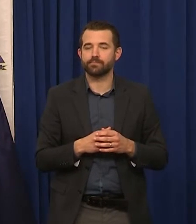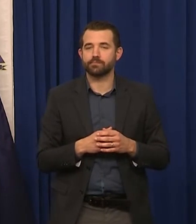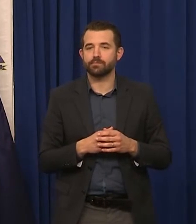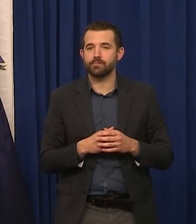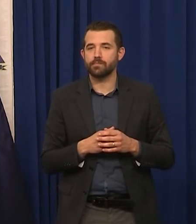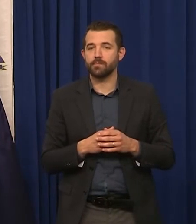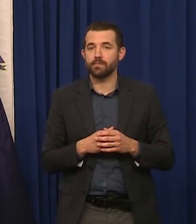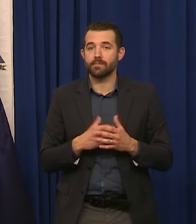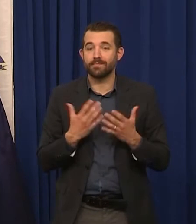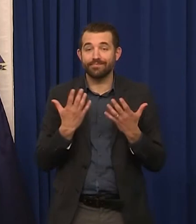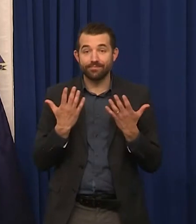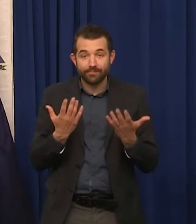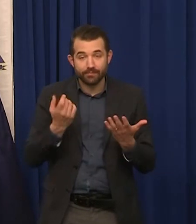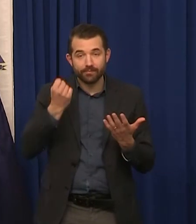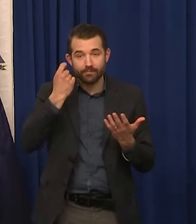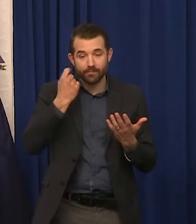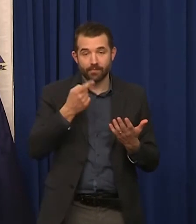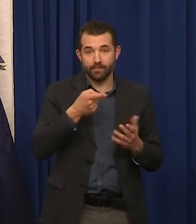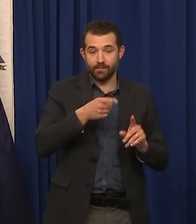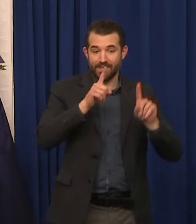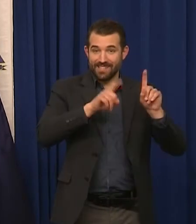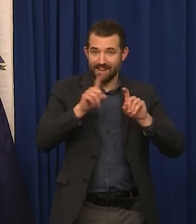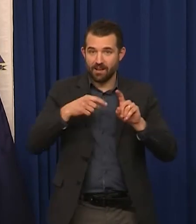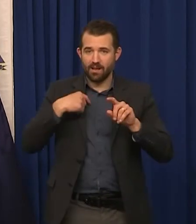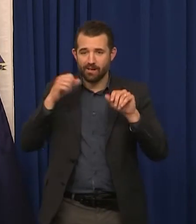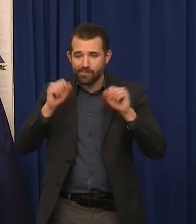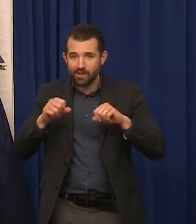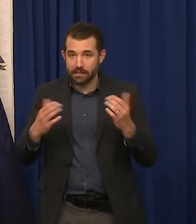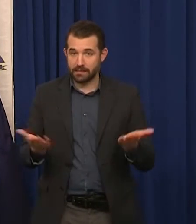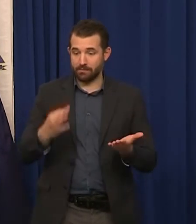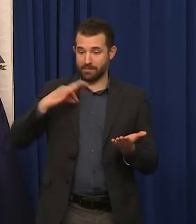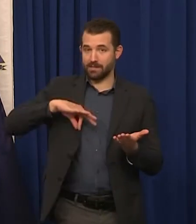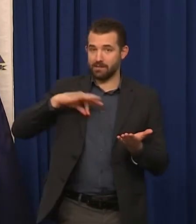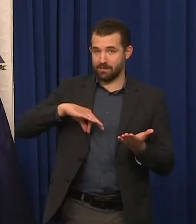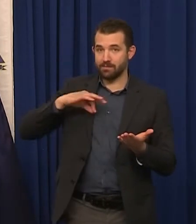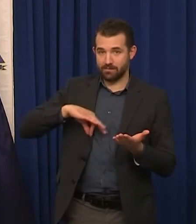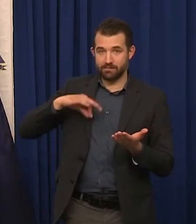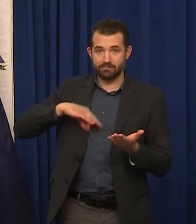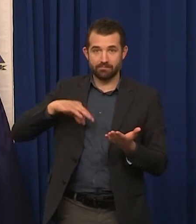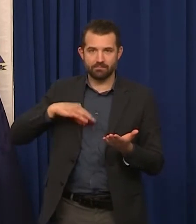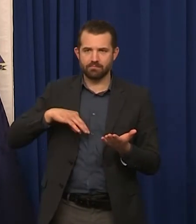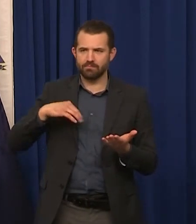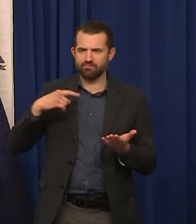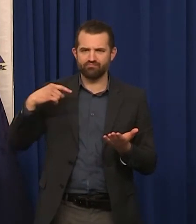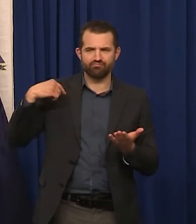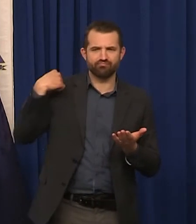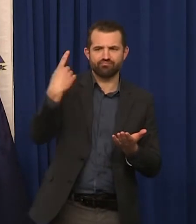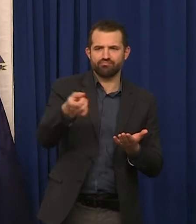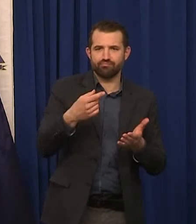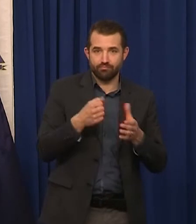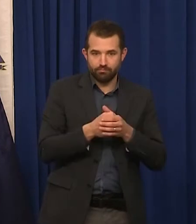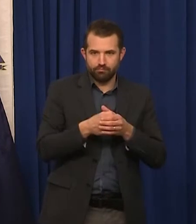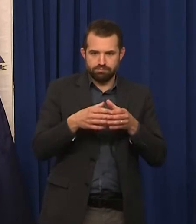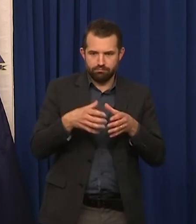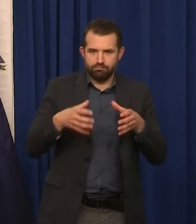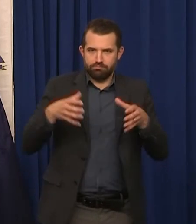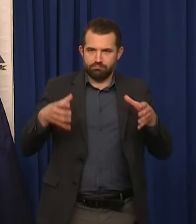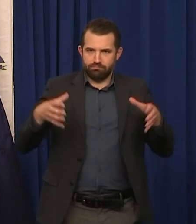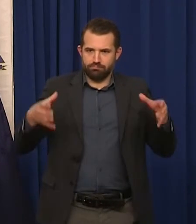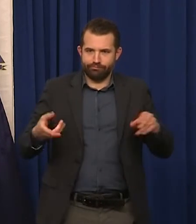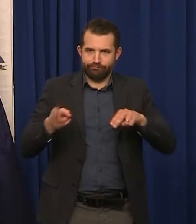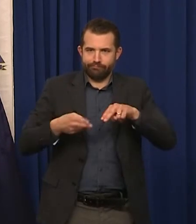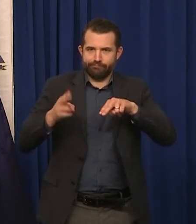testing capacity overall in the state has greatly expanded since we began this work many, many weeks